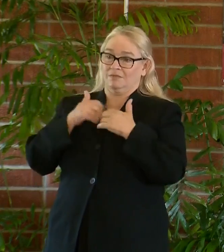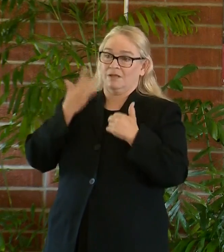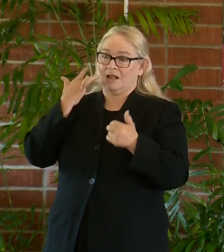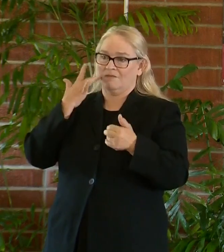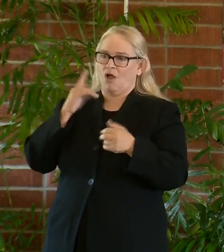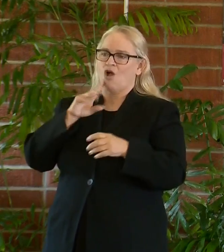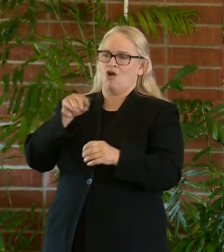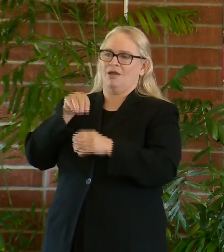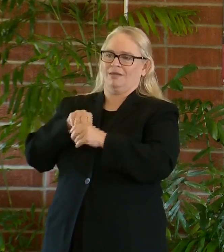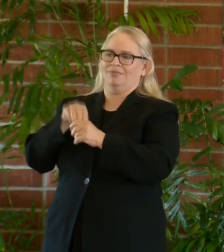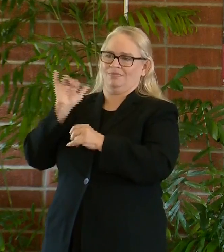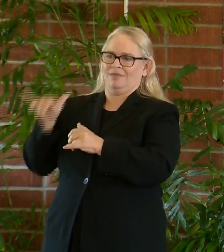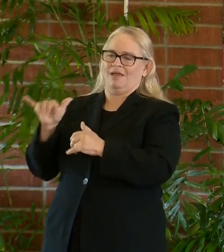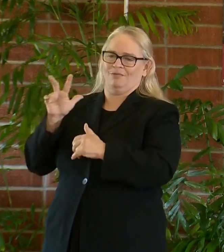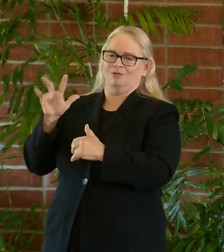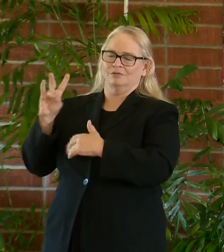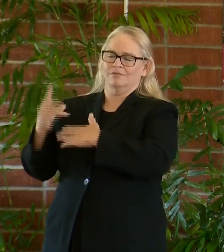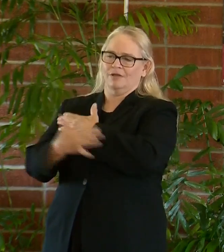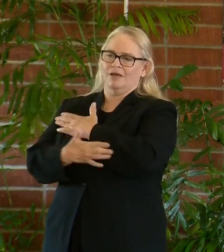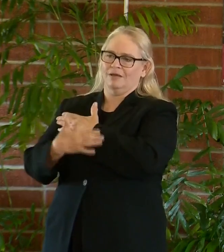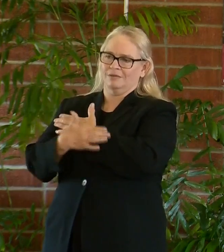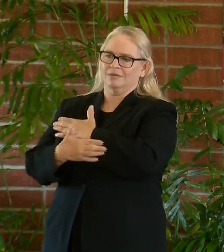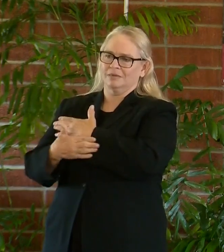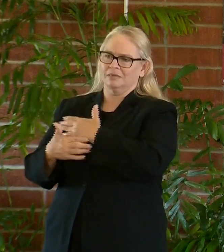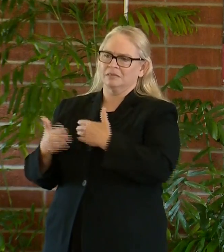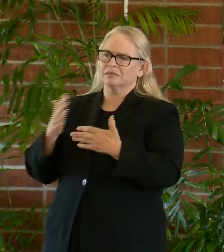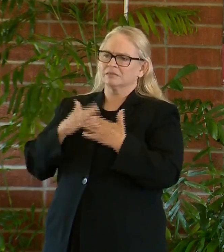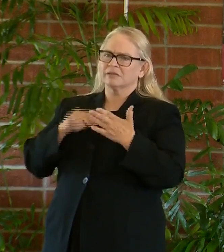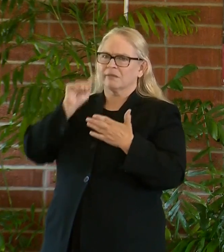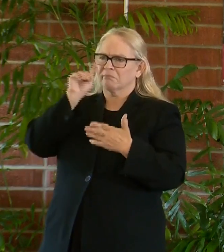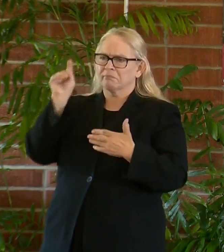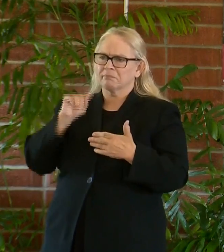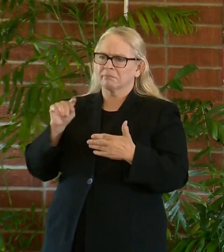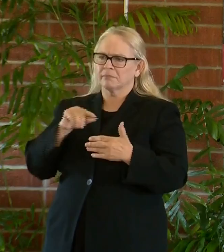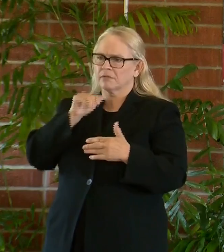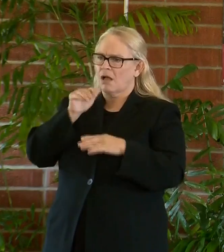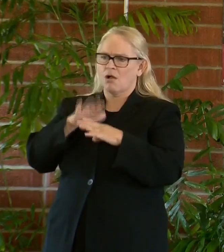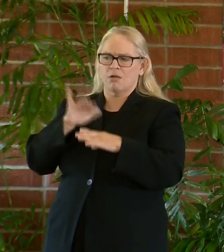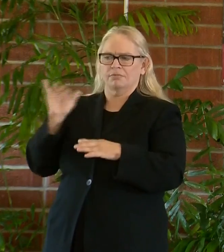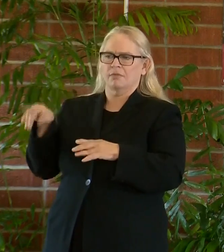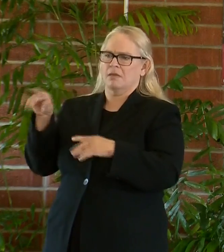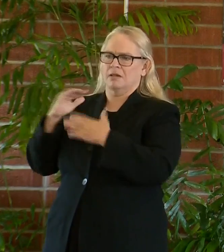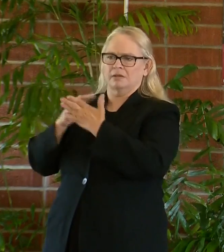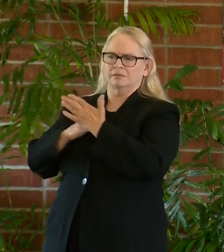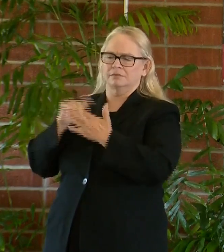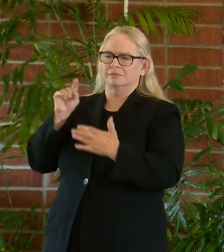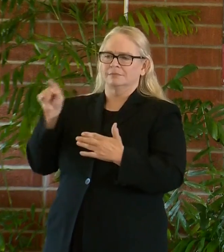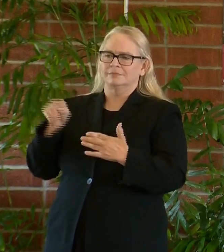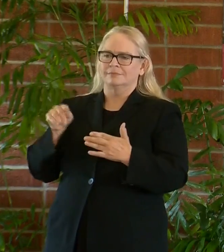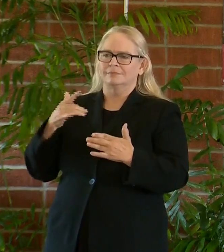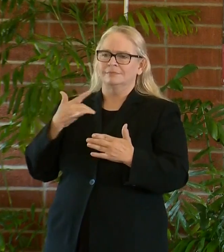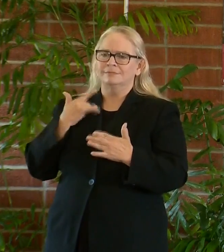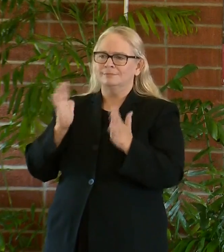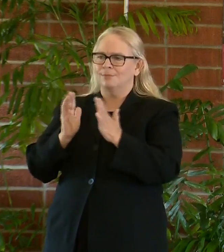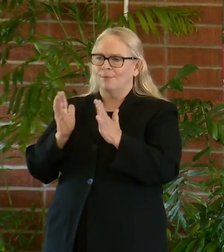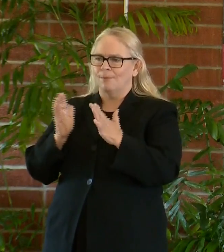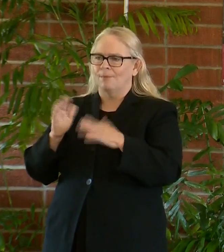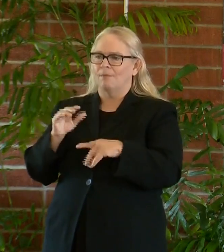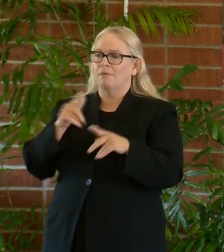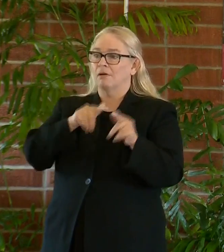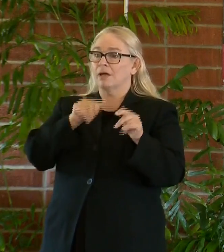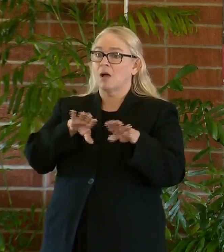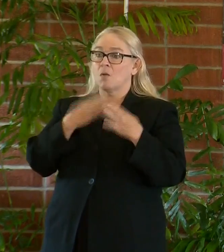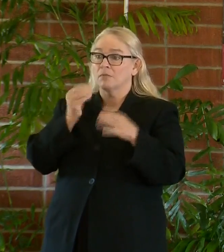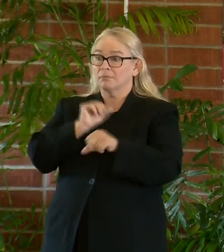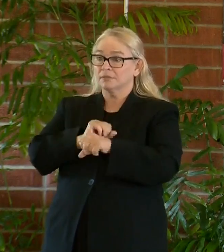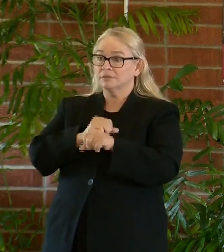counties that are not represented on that watch list. There are unique conditions that exist and persist within that cohort of